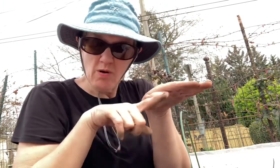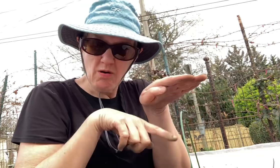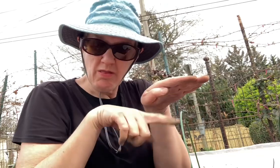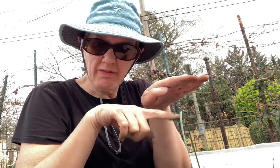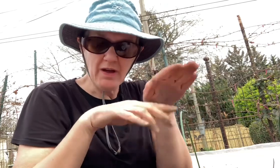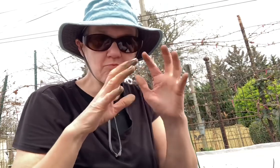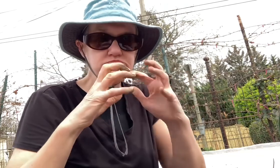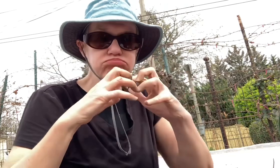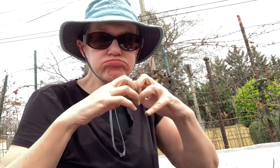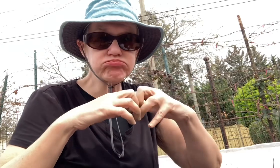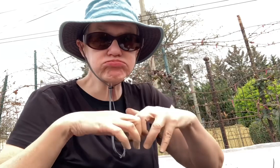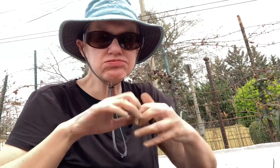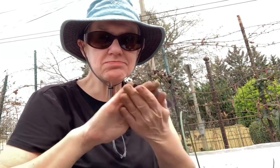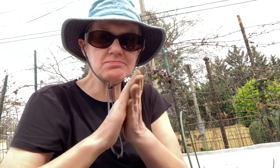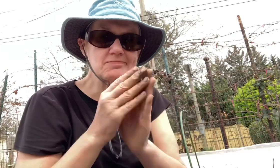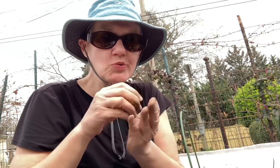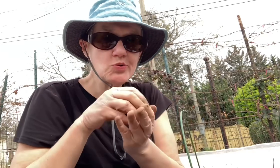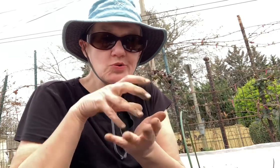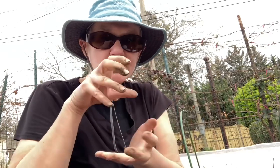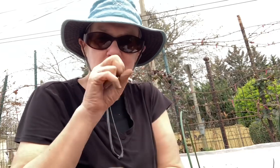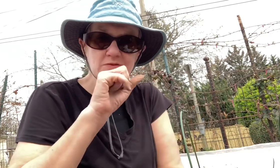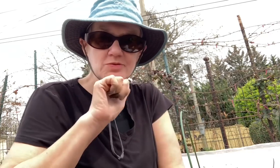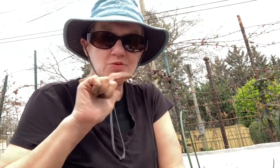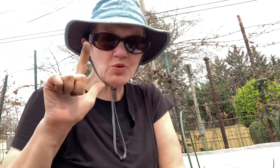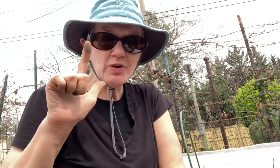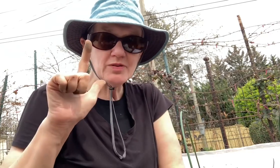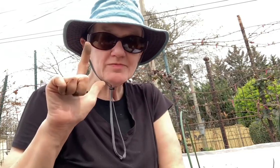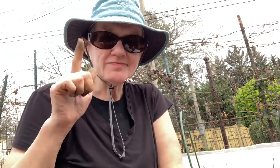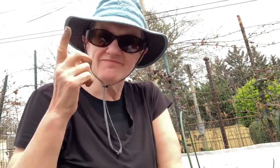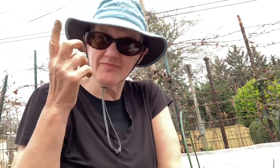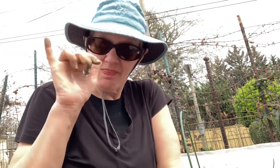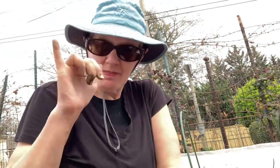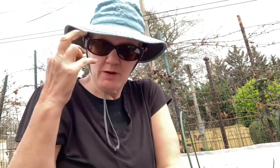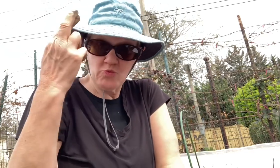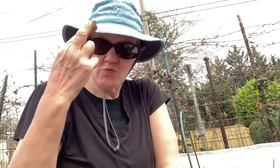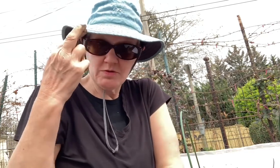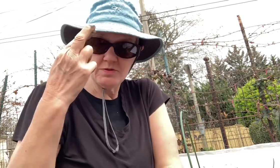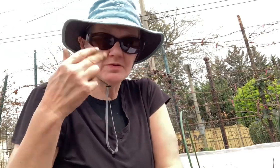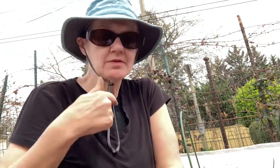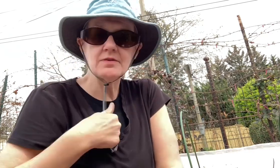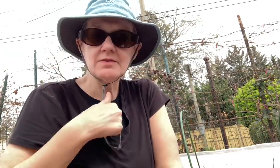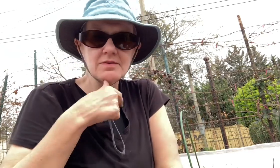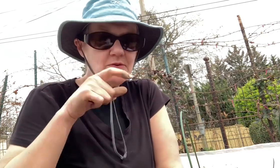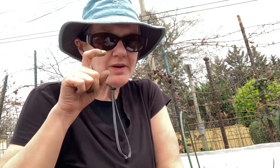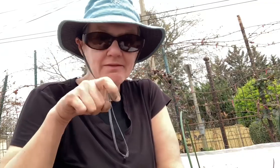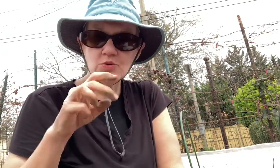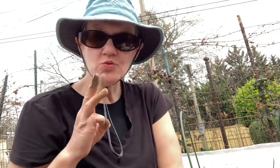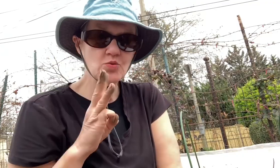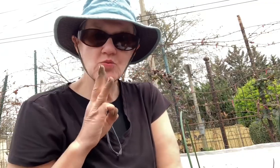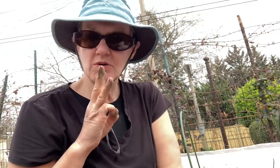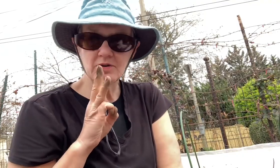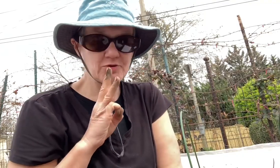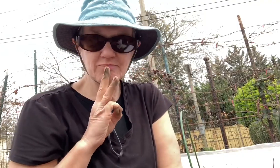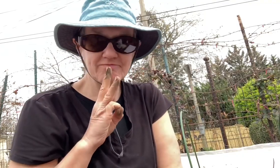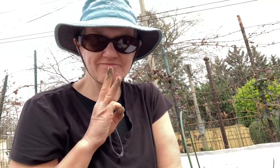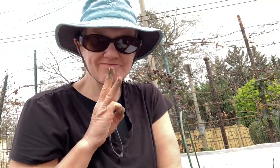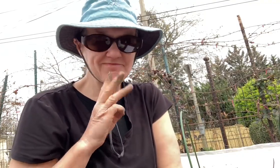and then new mulch, all that underneath the cardboard is already broken down into rich soil. And that's the reason I don't